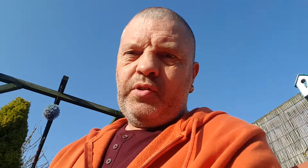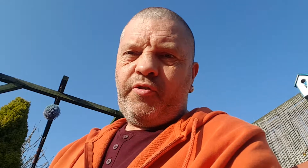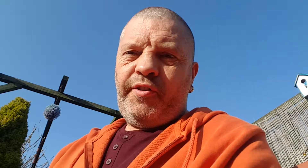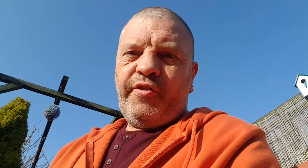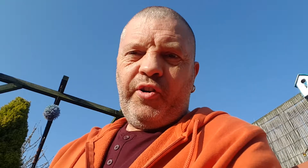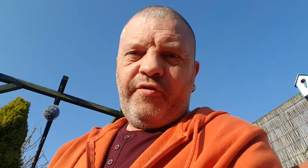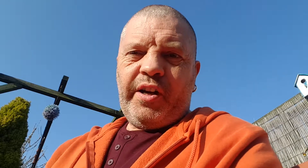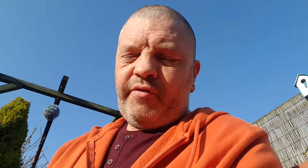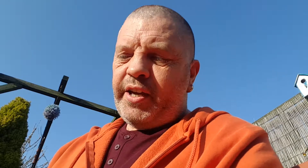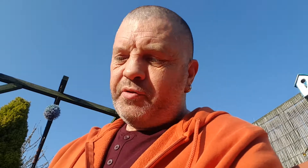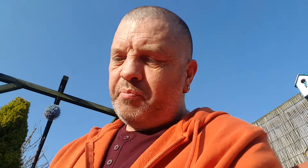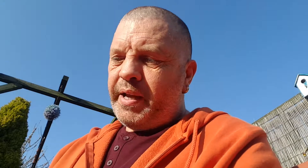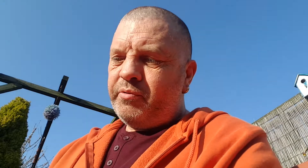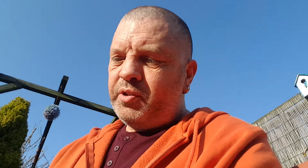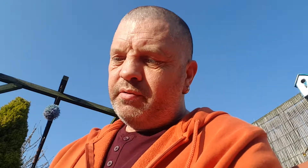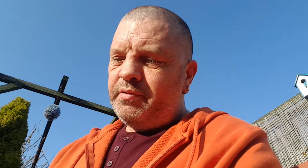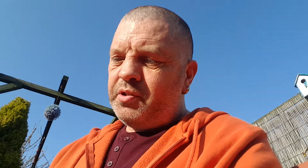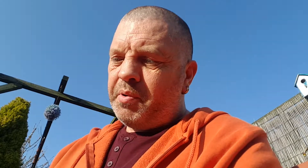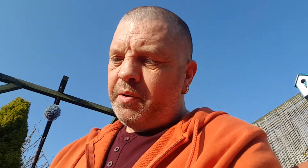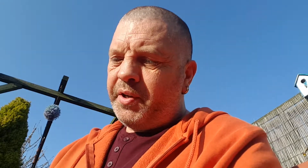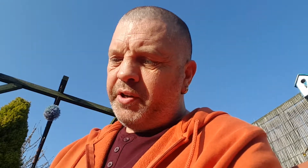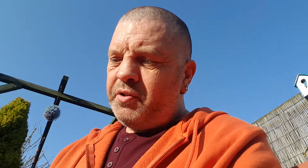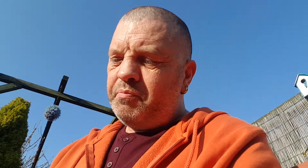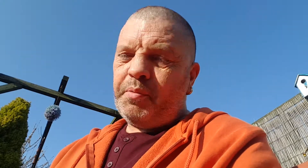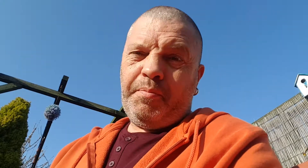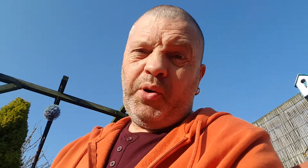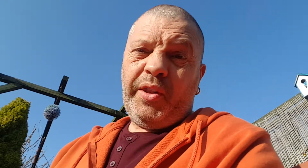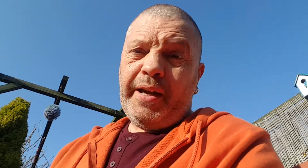£3,000, £4,000, £5,000 to buy one of those, probably more than that.